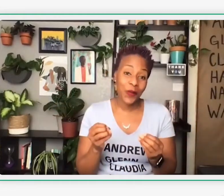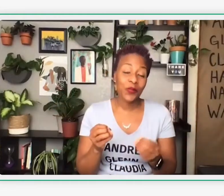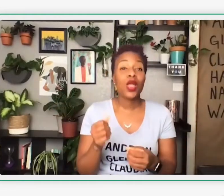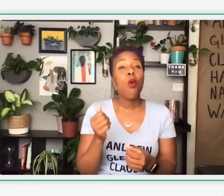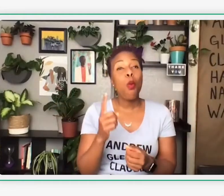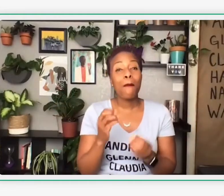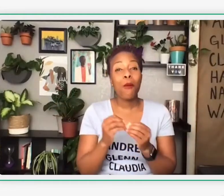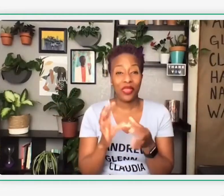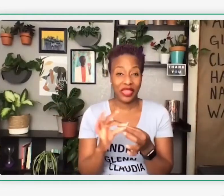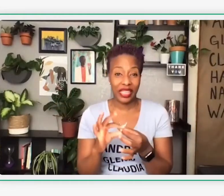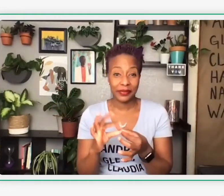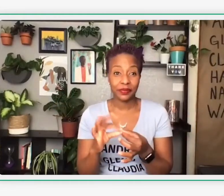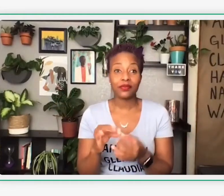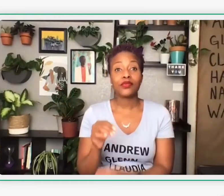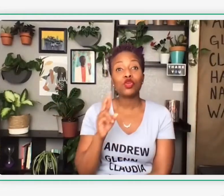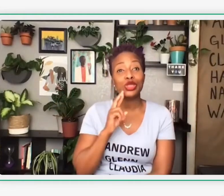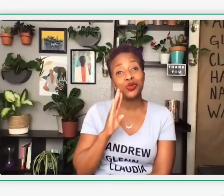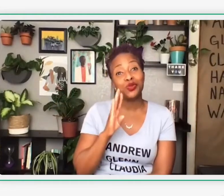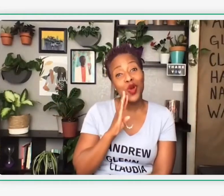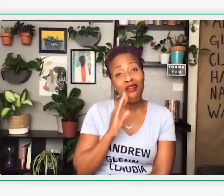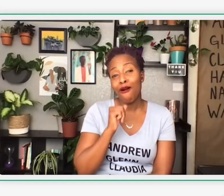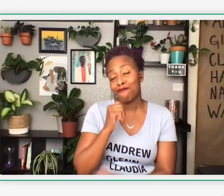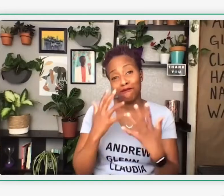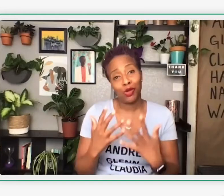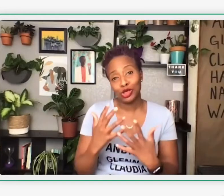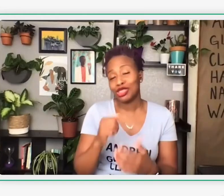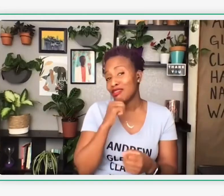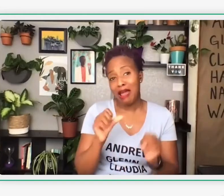the Black community with this knowledge.